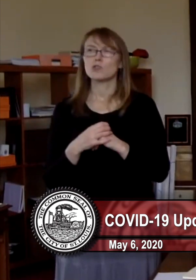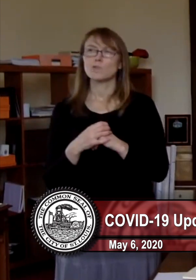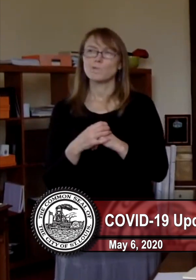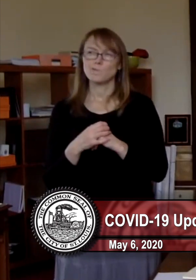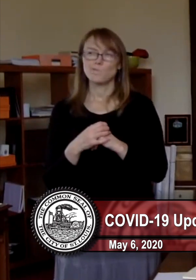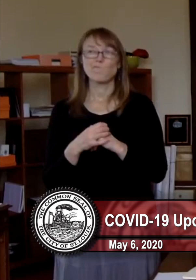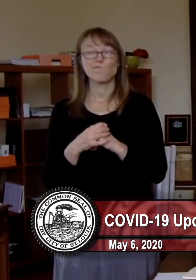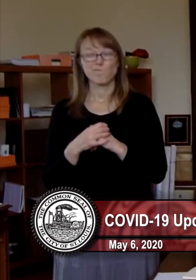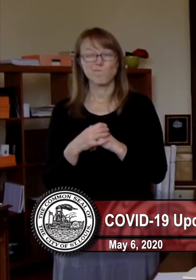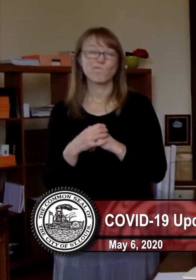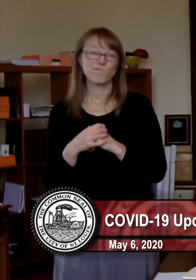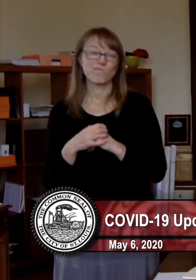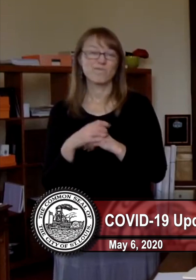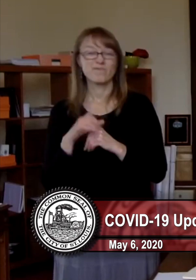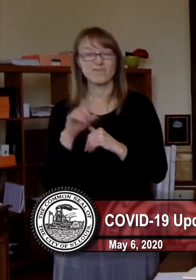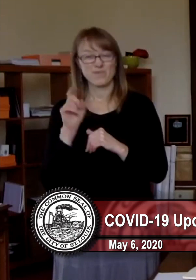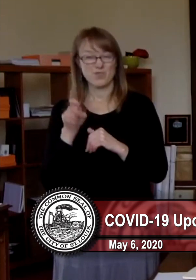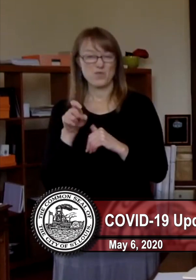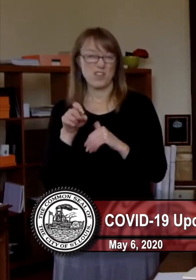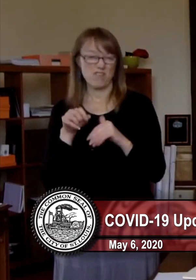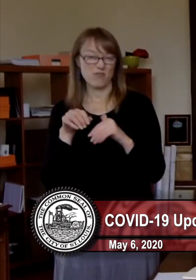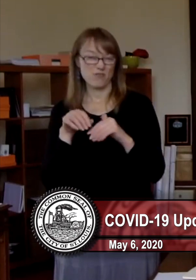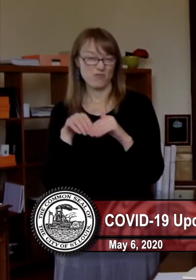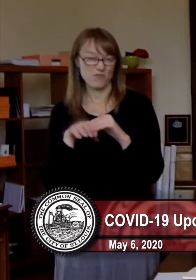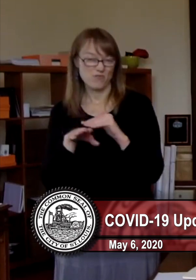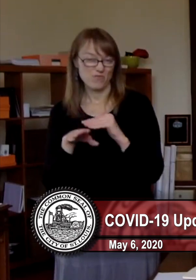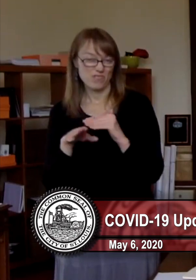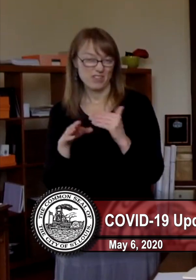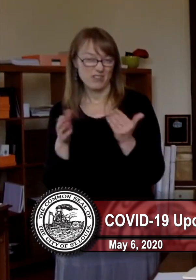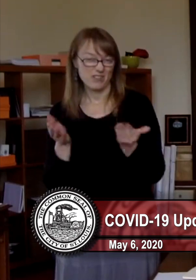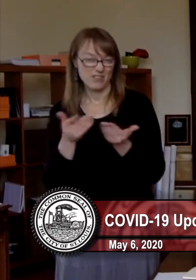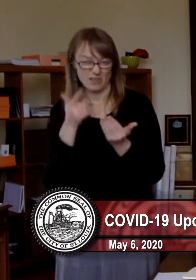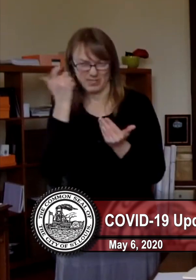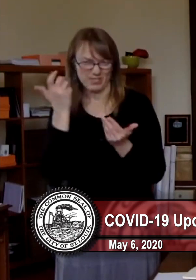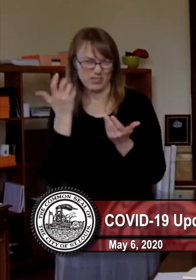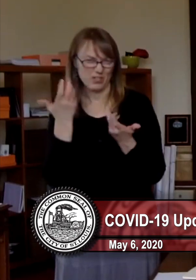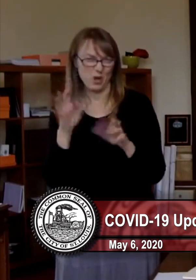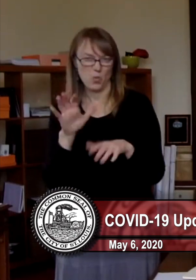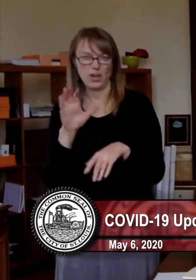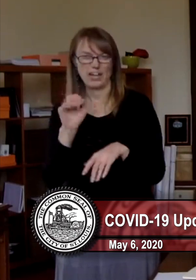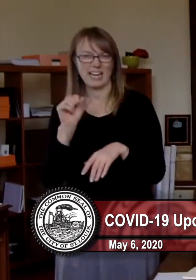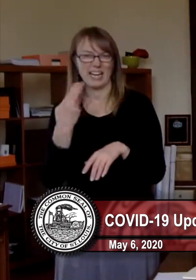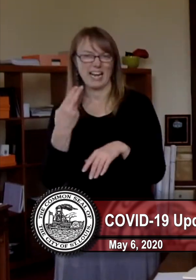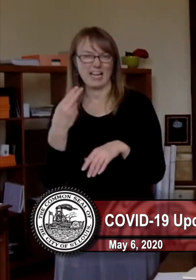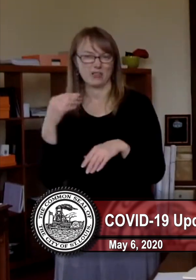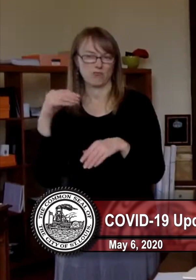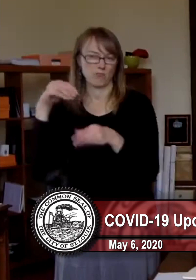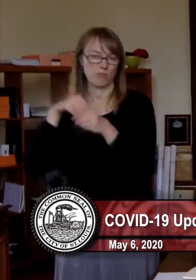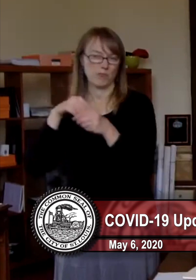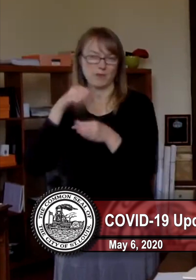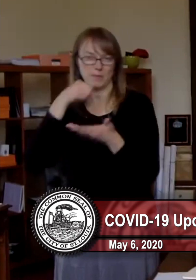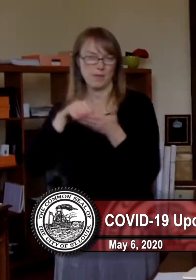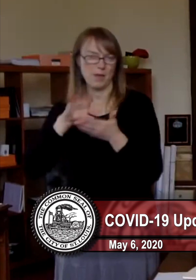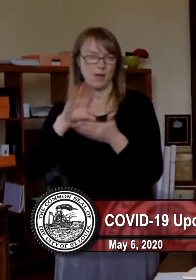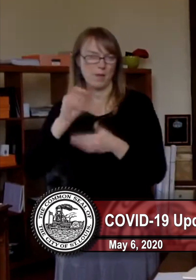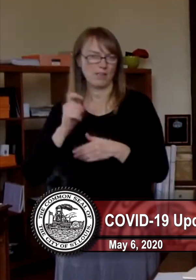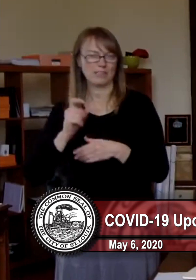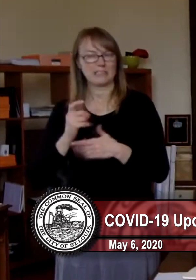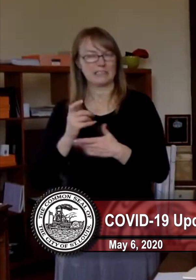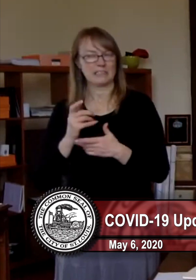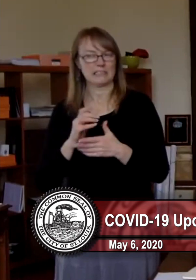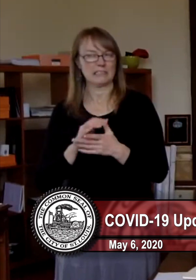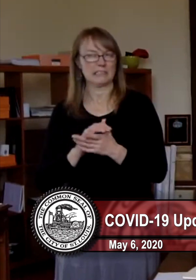you'll have to come in, I guess, because you don't want to leave cash in the mailbox. But try to pay it in some other way. Maybe that's a money order or